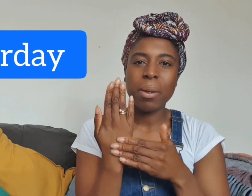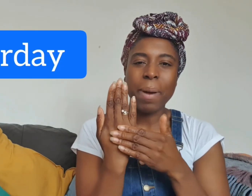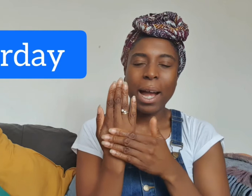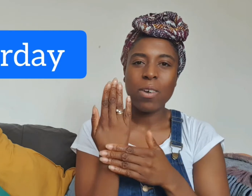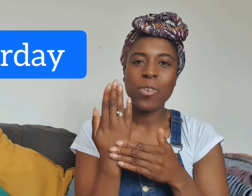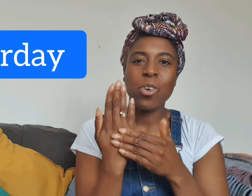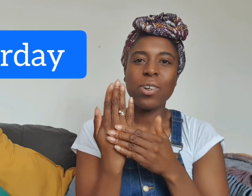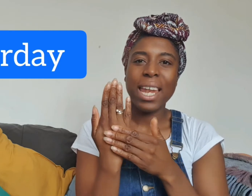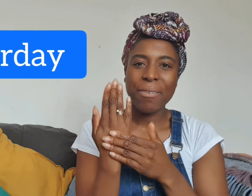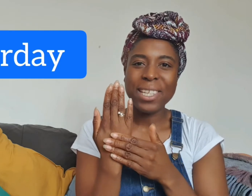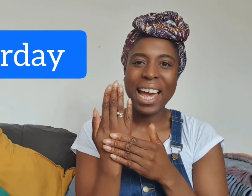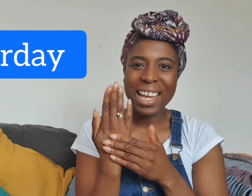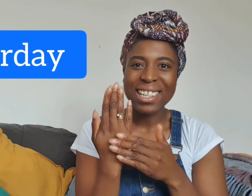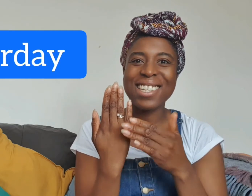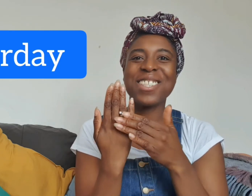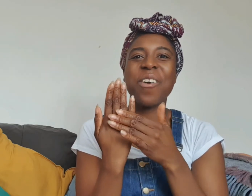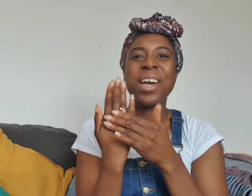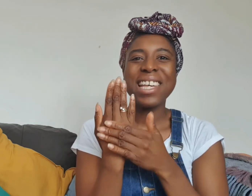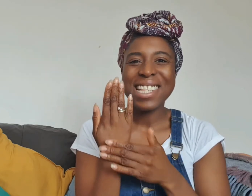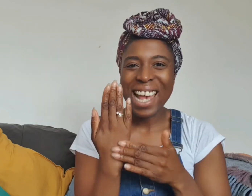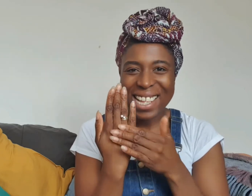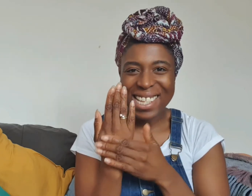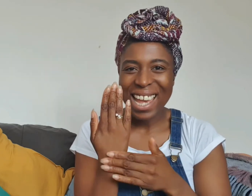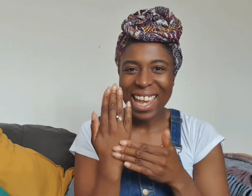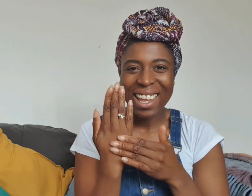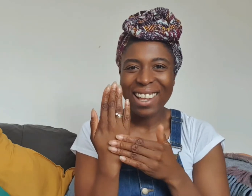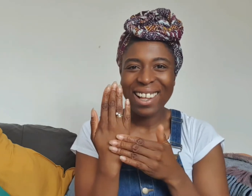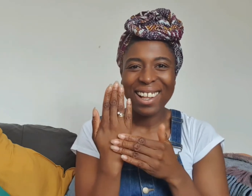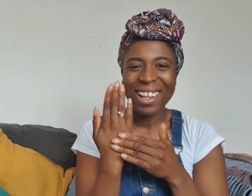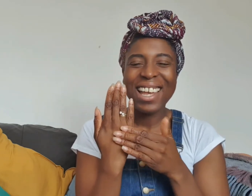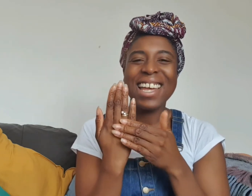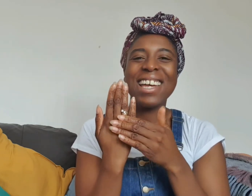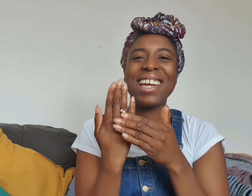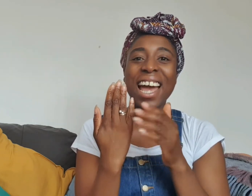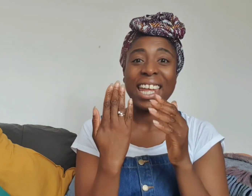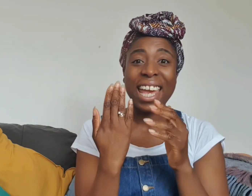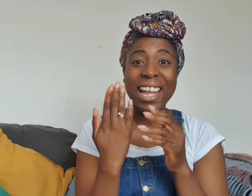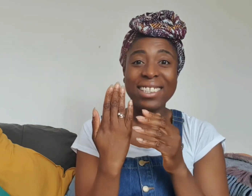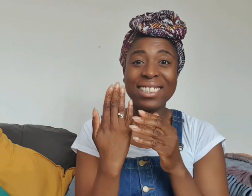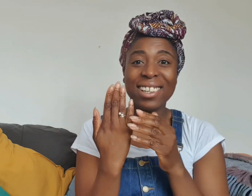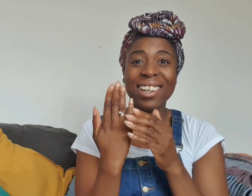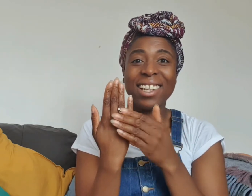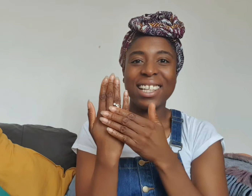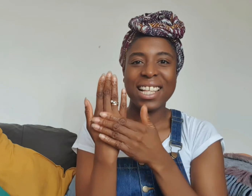back of your left hand. So, Saturday. And again.